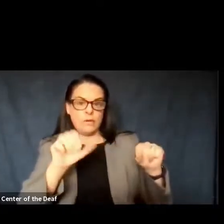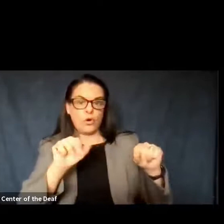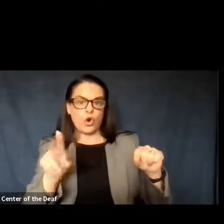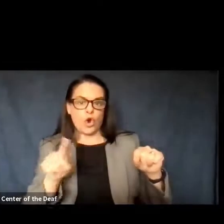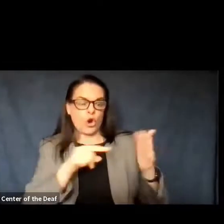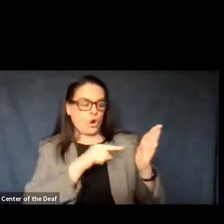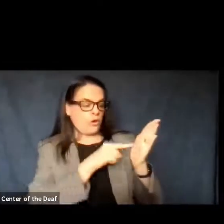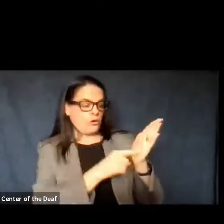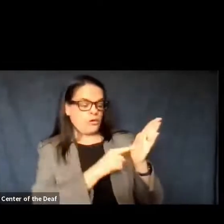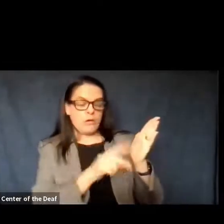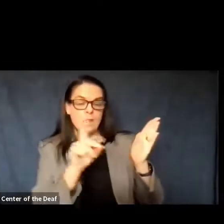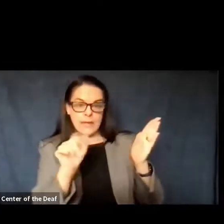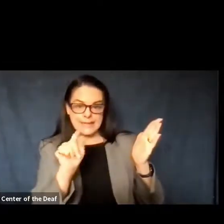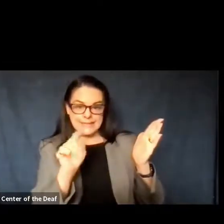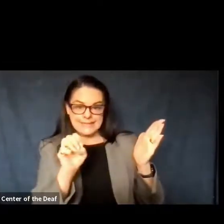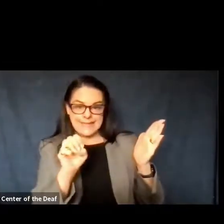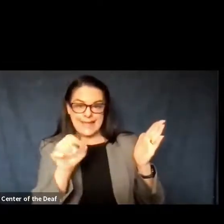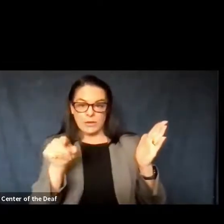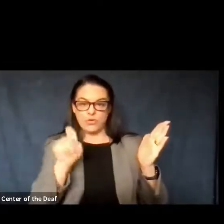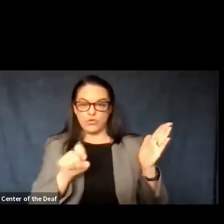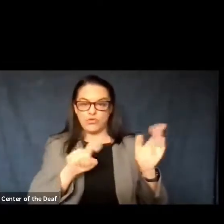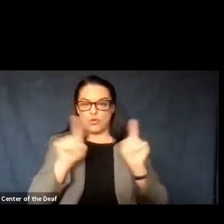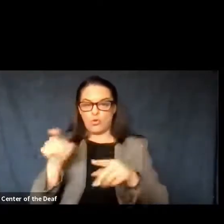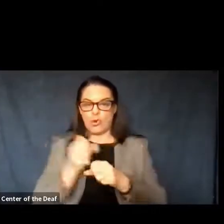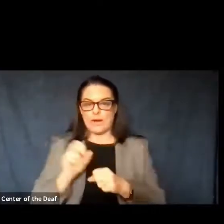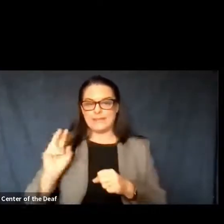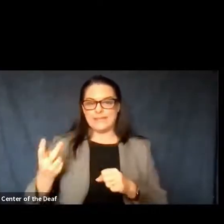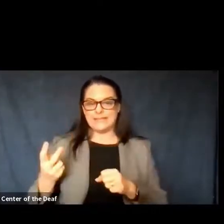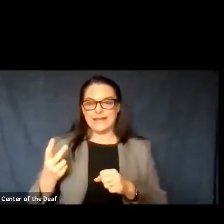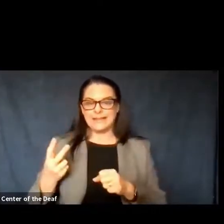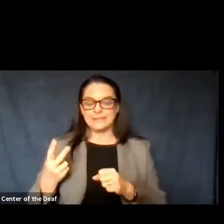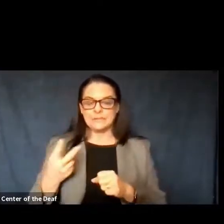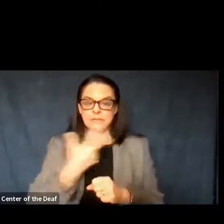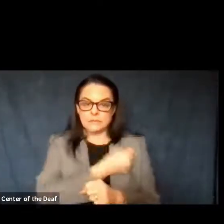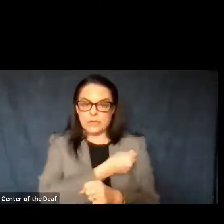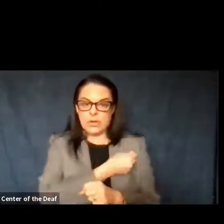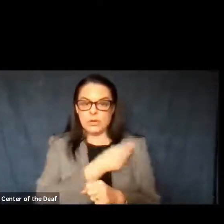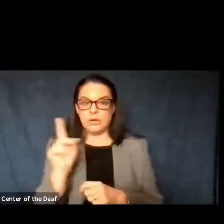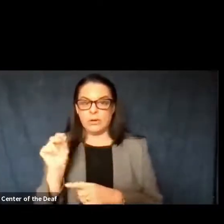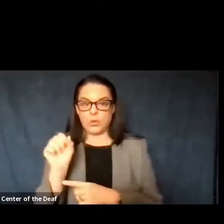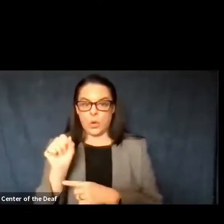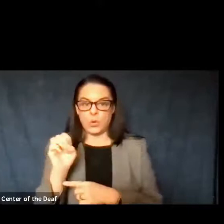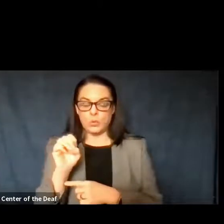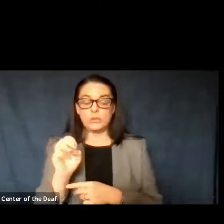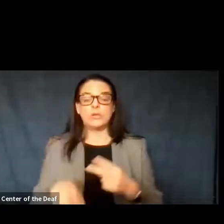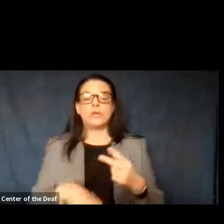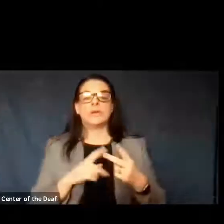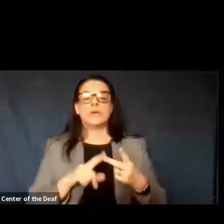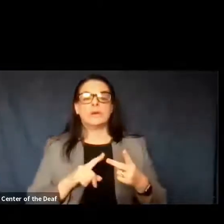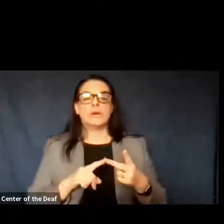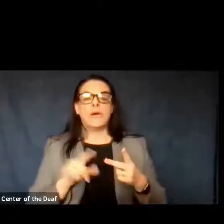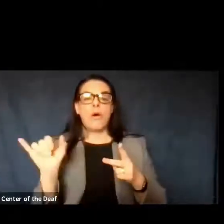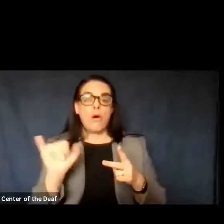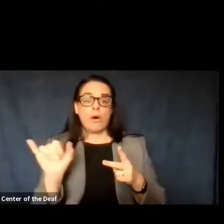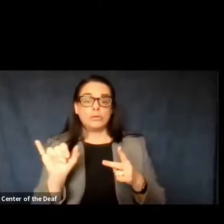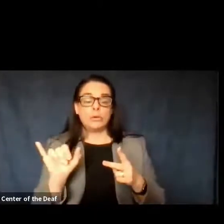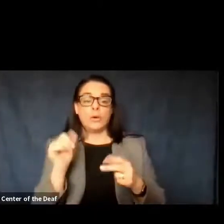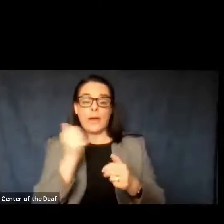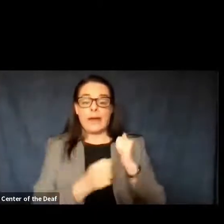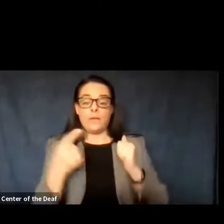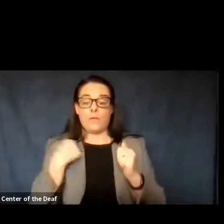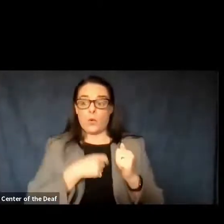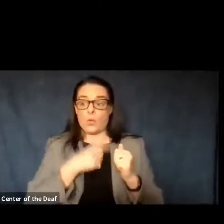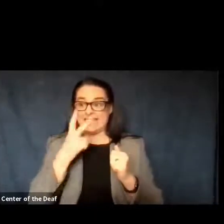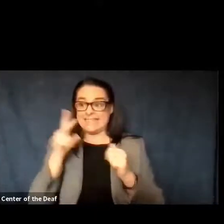date is that you should be getting your next vaccine. The second thing is everybody that we are seeing is entered in our